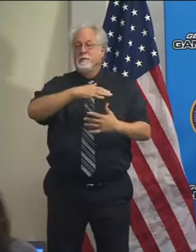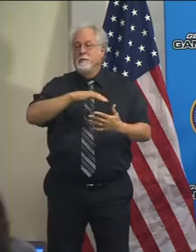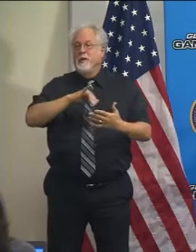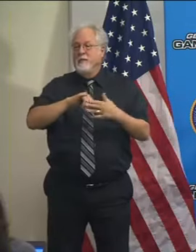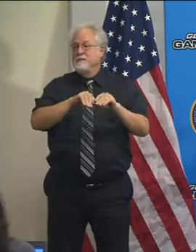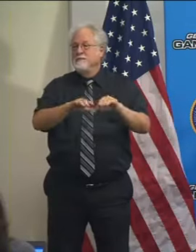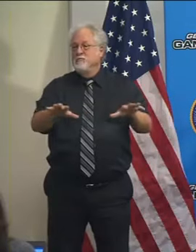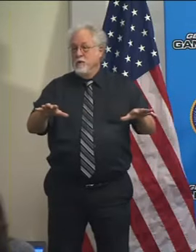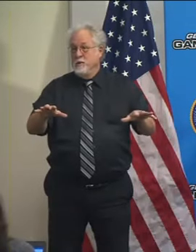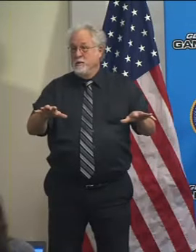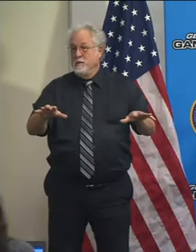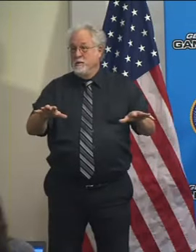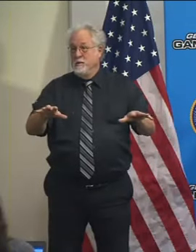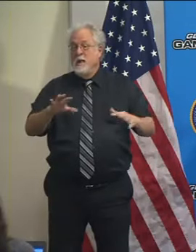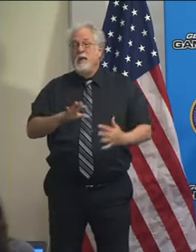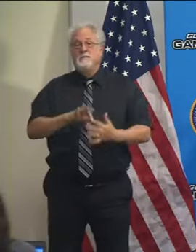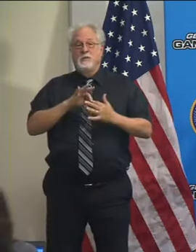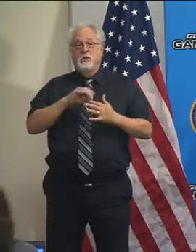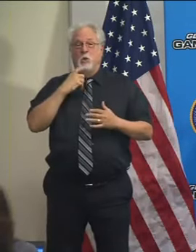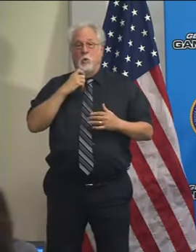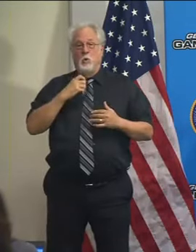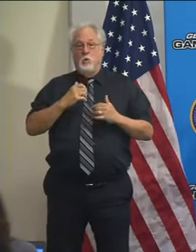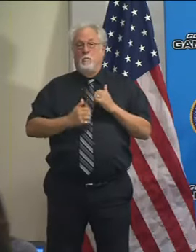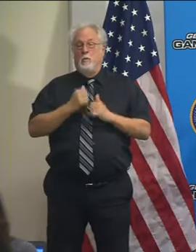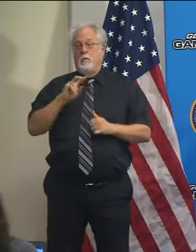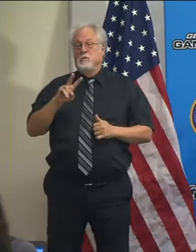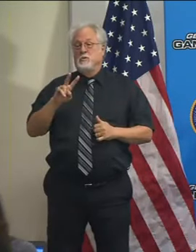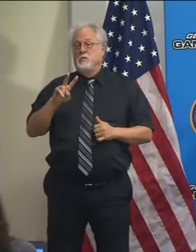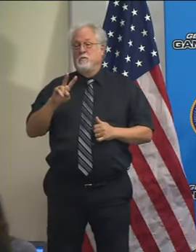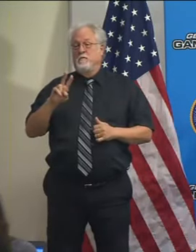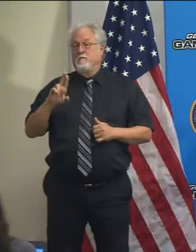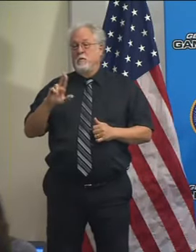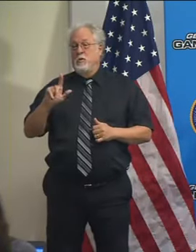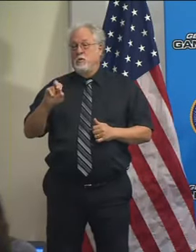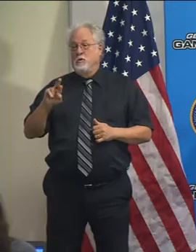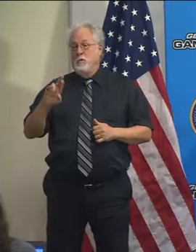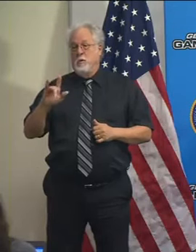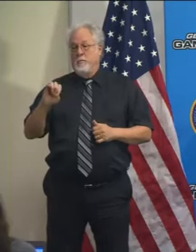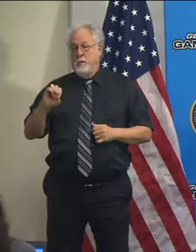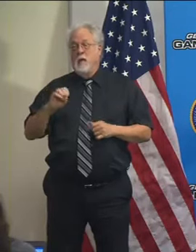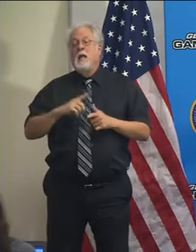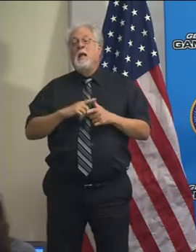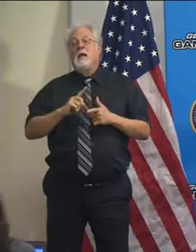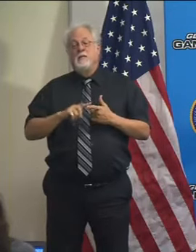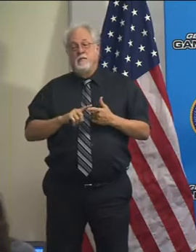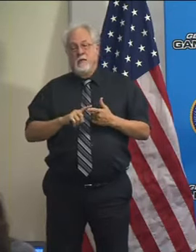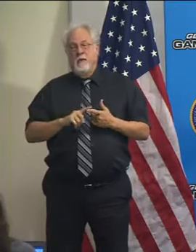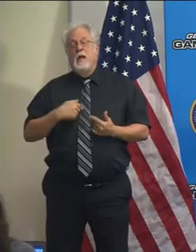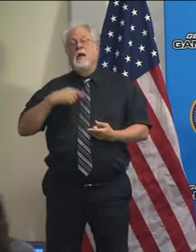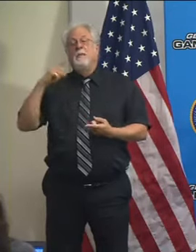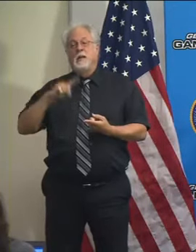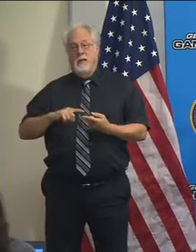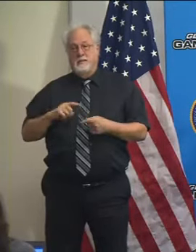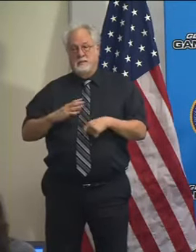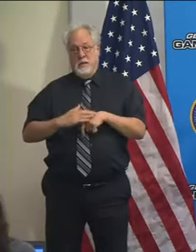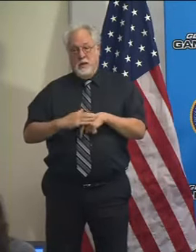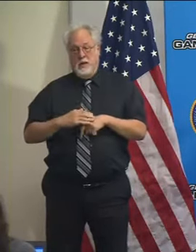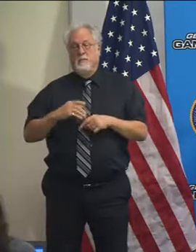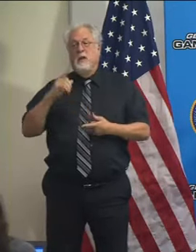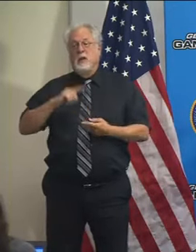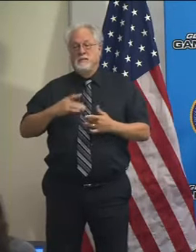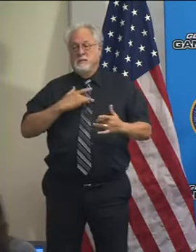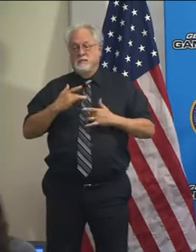might spread the virus to others, especially those who are most vulnerable, then I would be obviously less alarmed and less